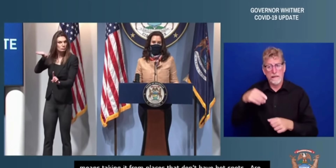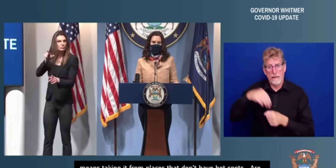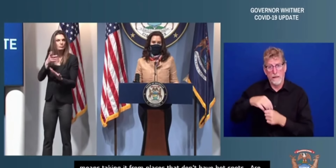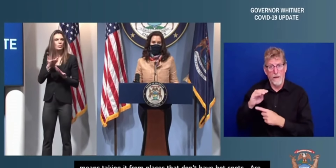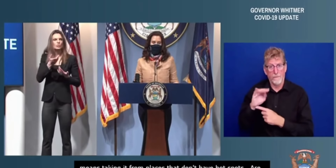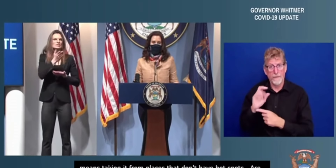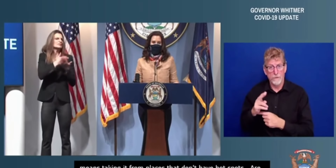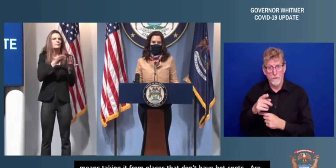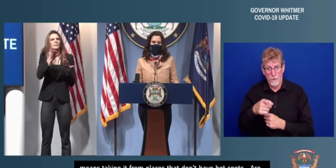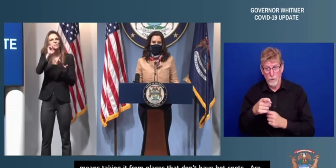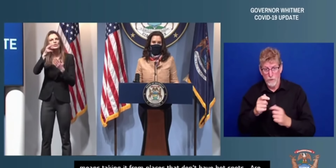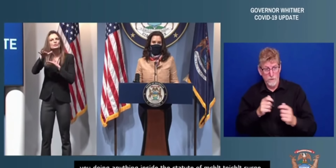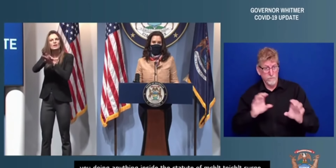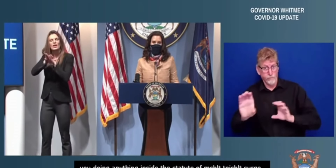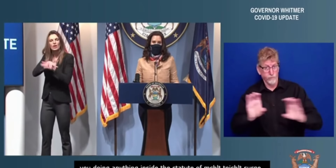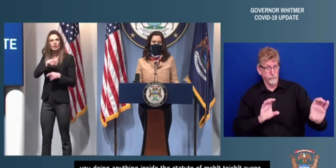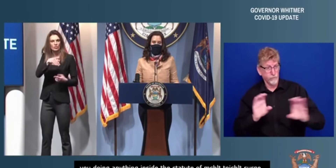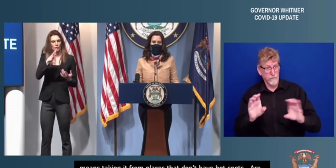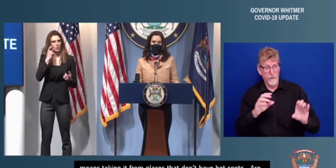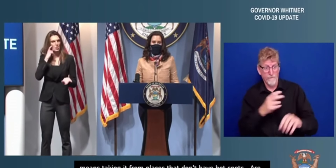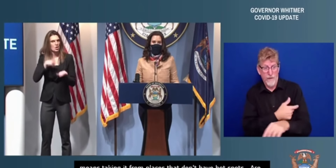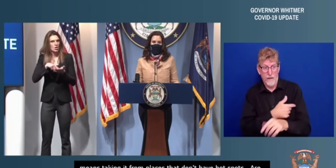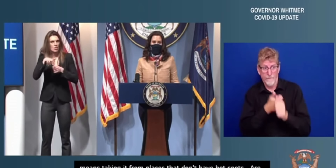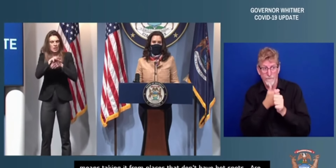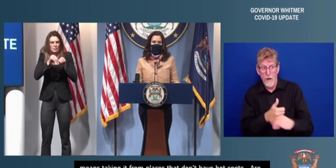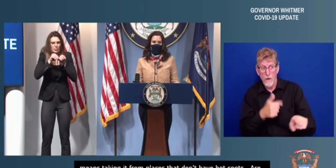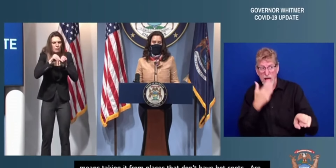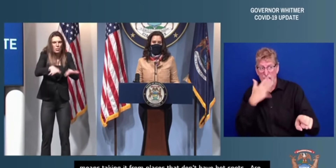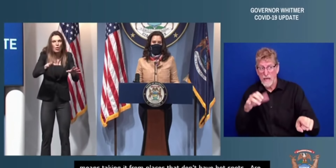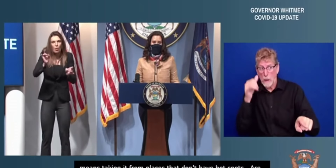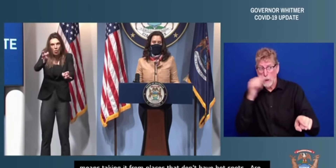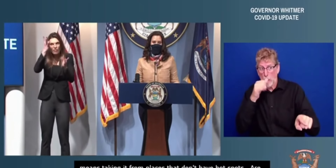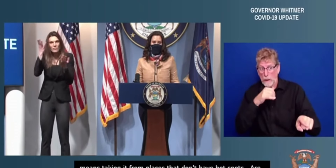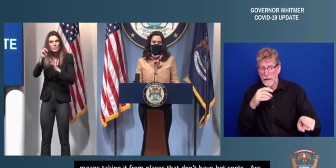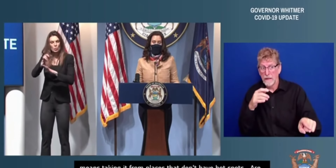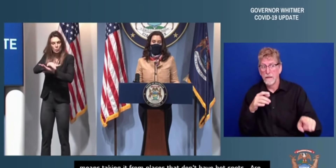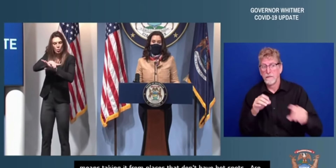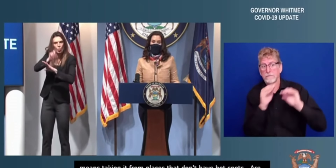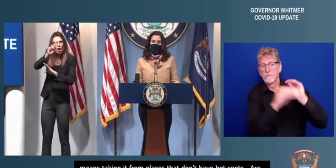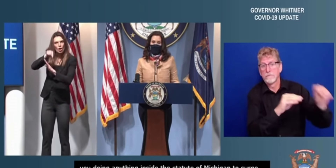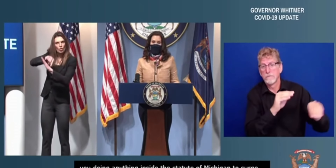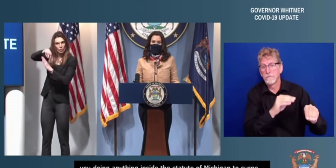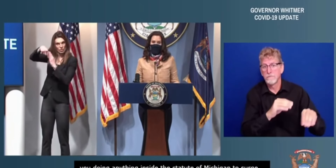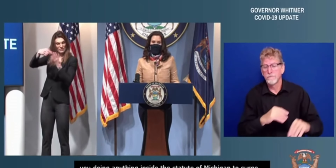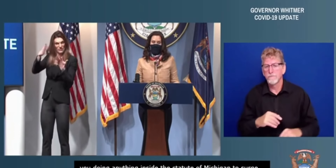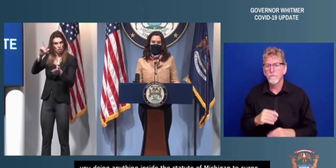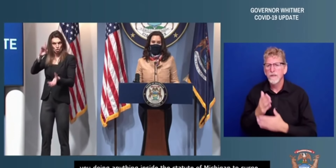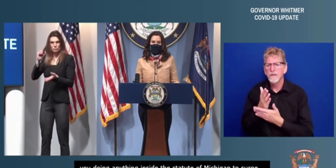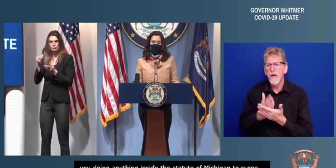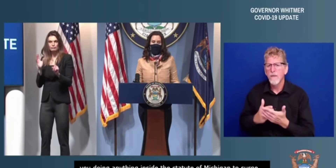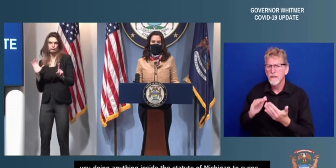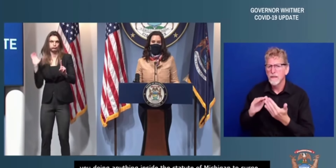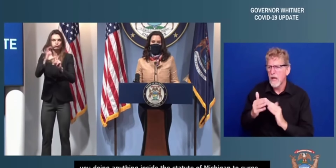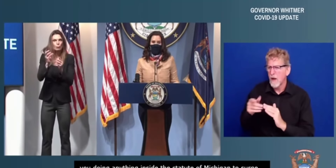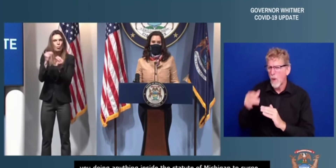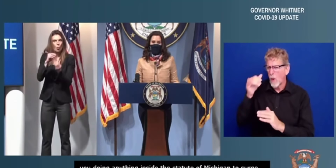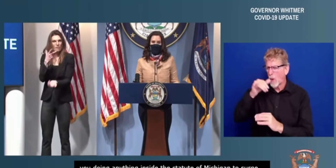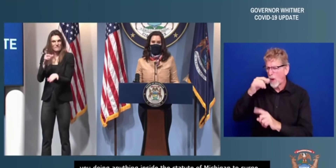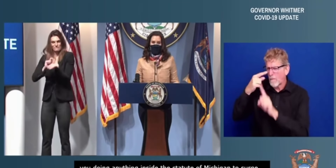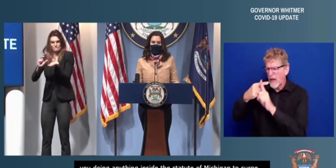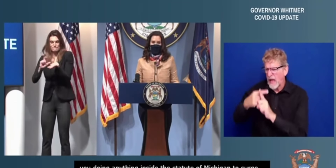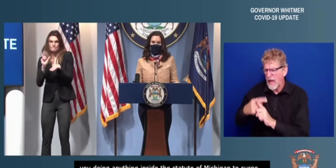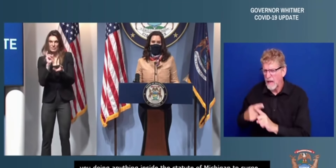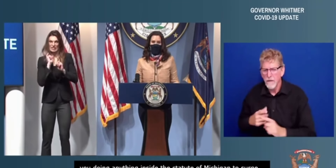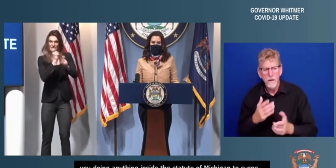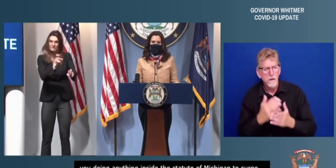the state that have much heavier caseloads than others? And if not, why not? Yeah, we have done some of that. The problem is when you